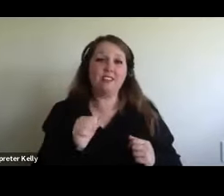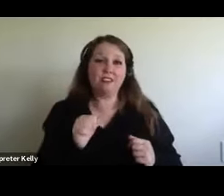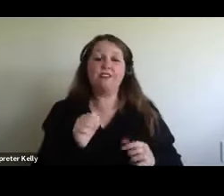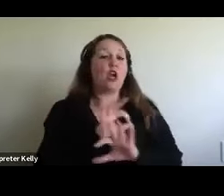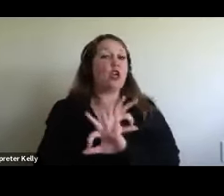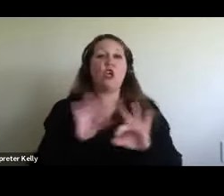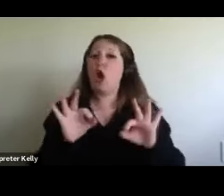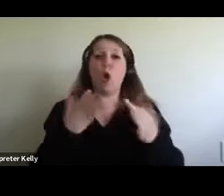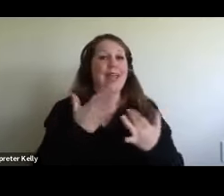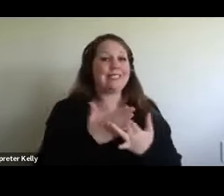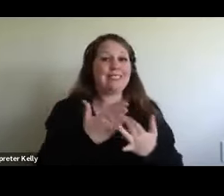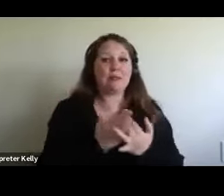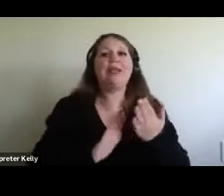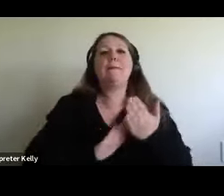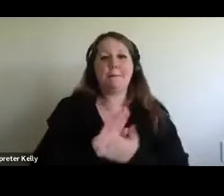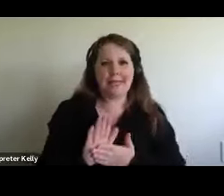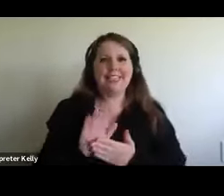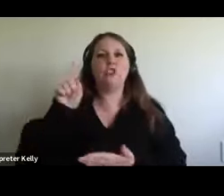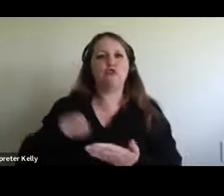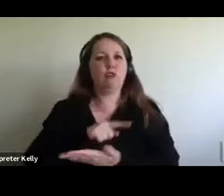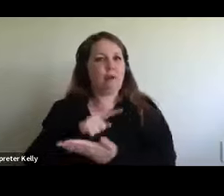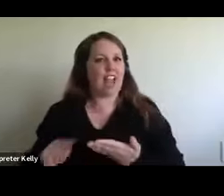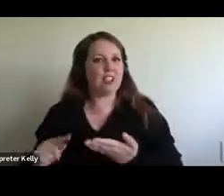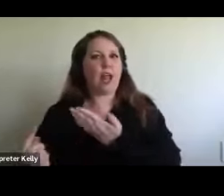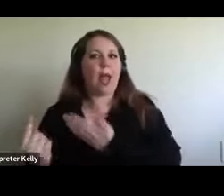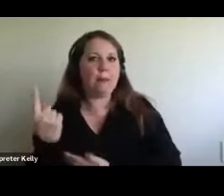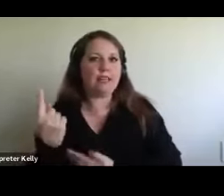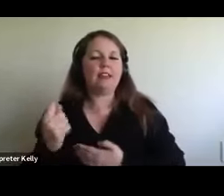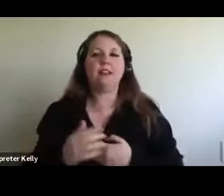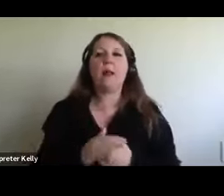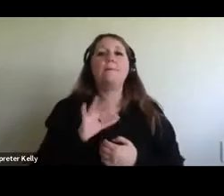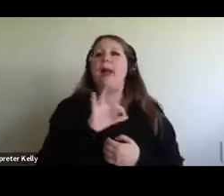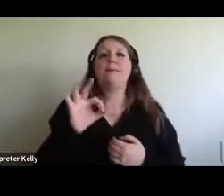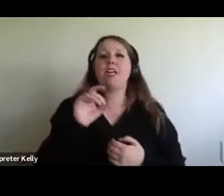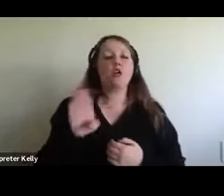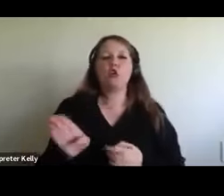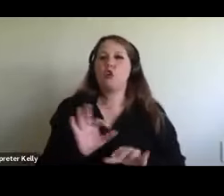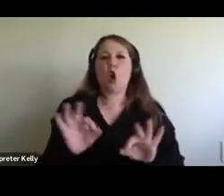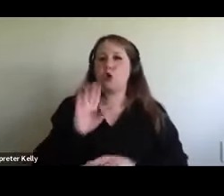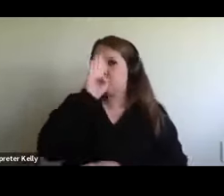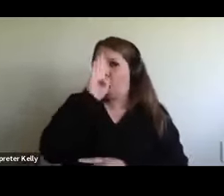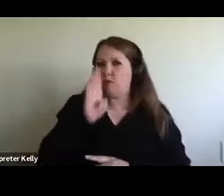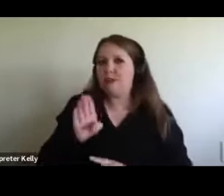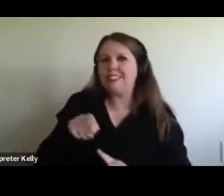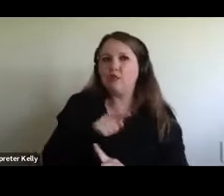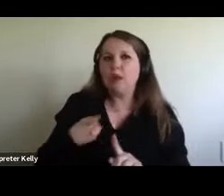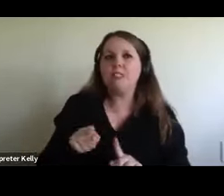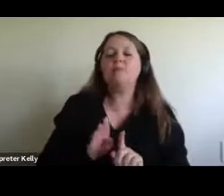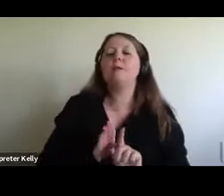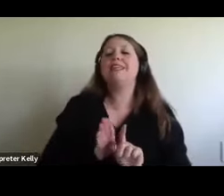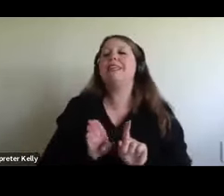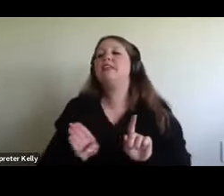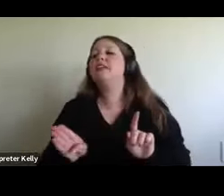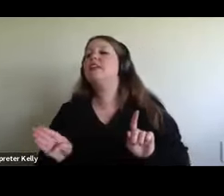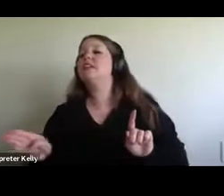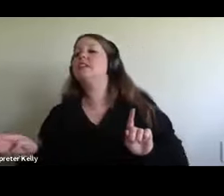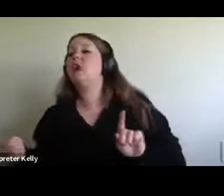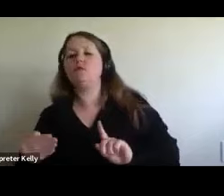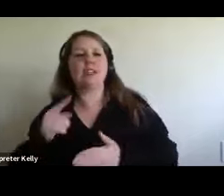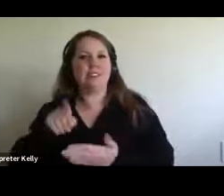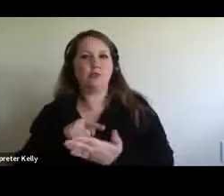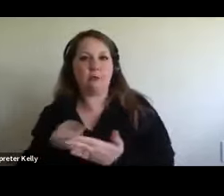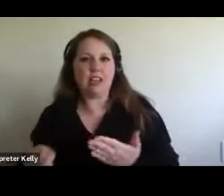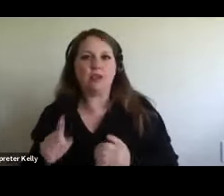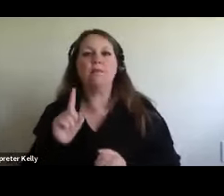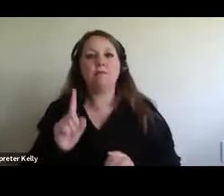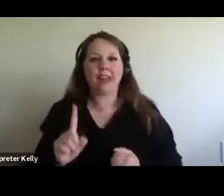discrimination, might not be direct discrimination, might be indirect discrimination, but it is lack of